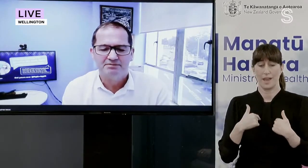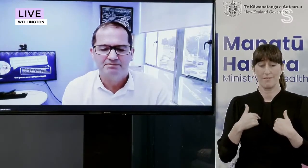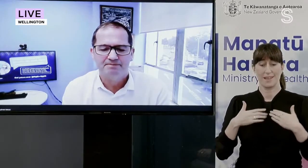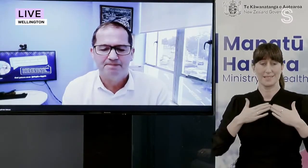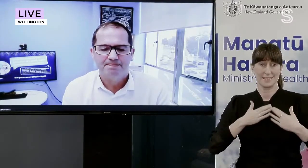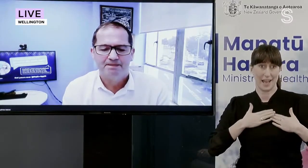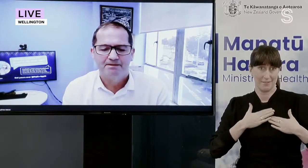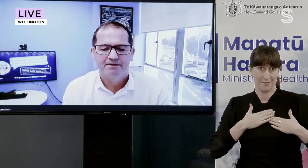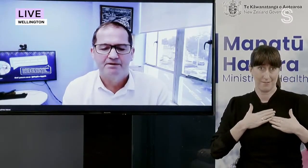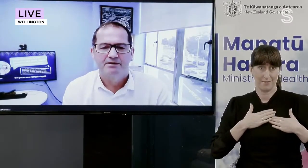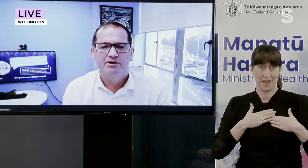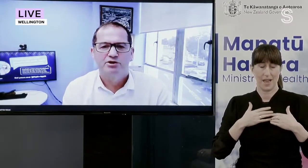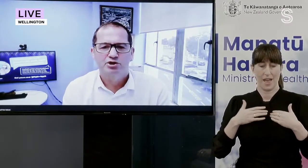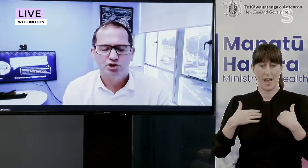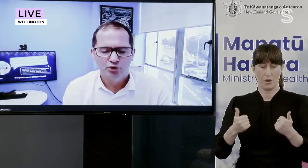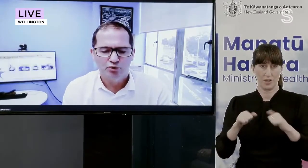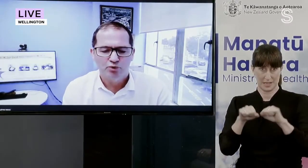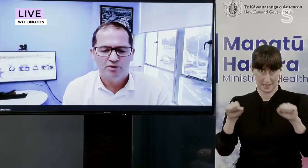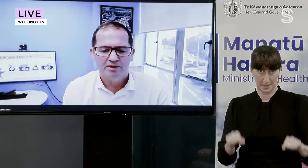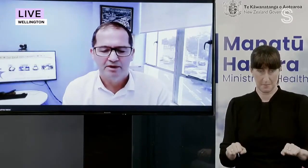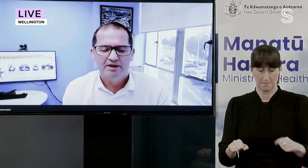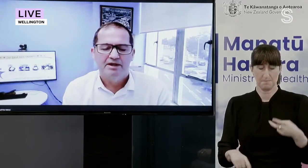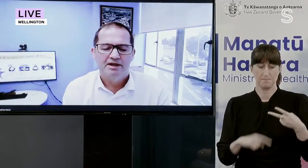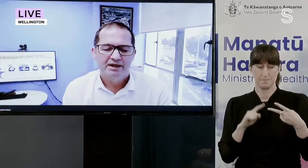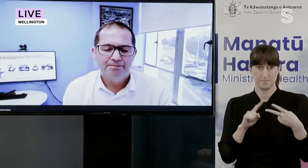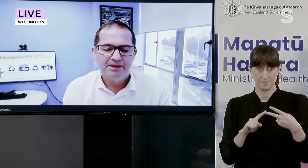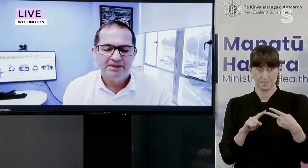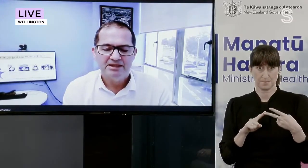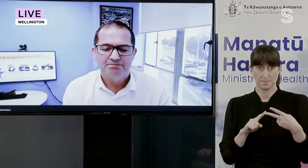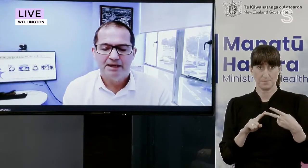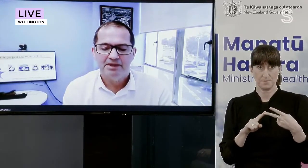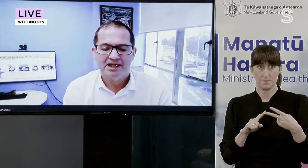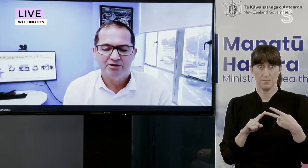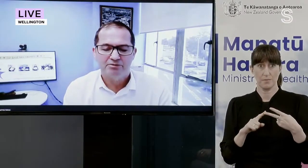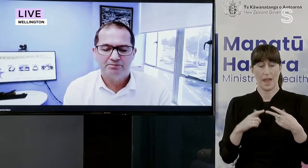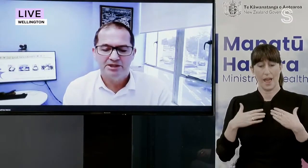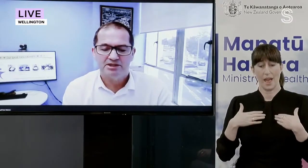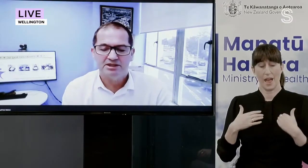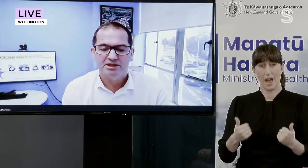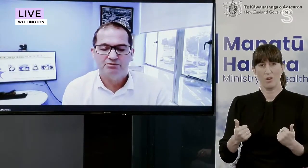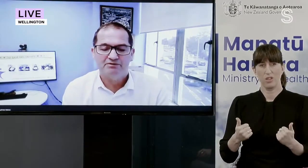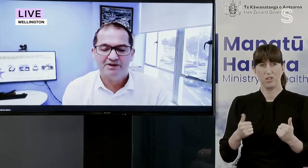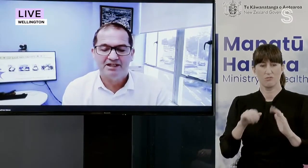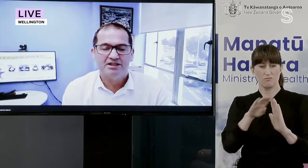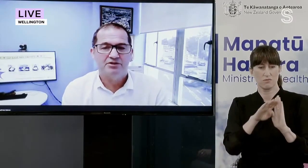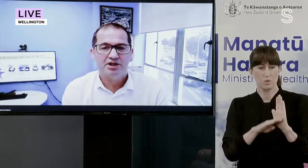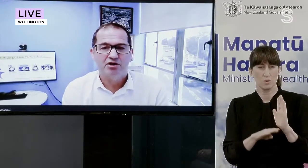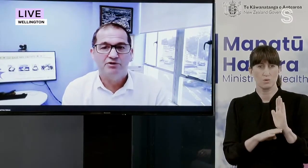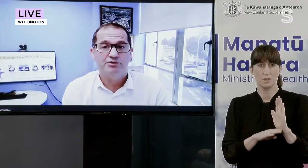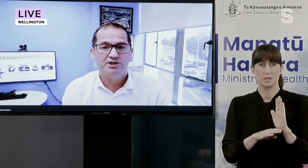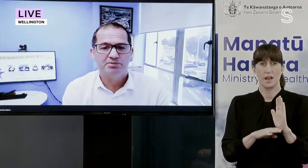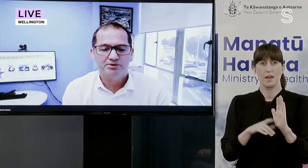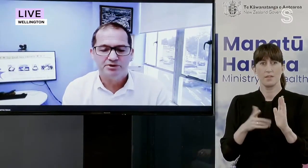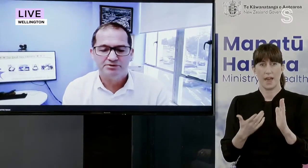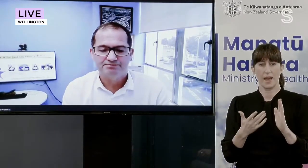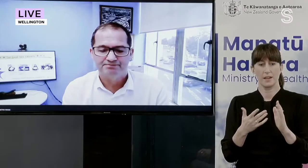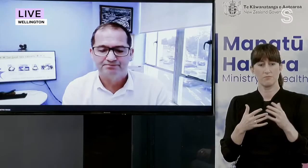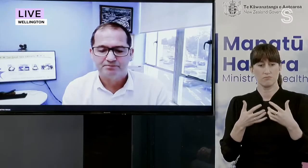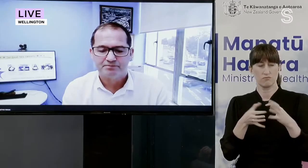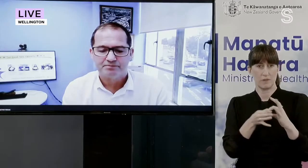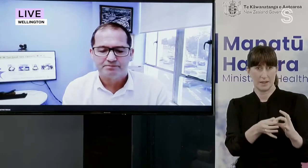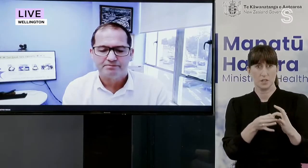system. 2, implementing public health measures that reflect the COVID response.